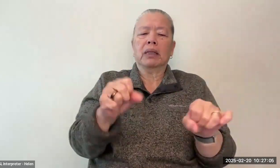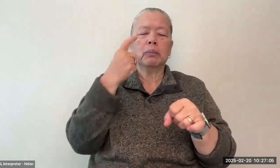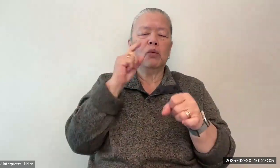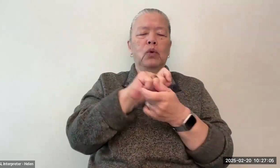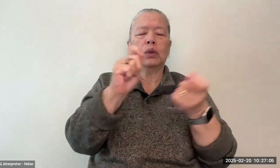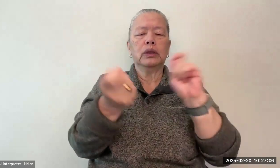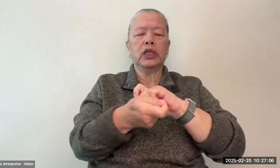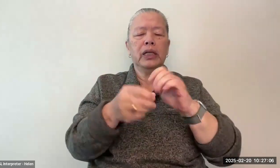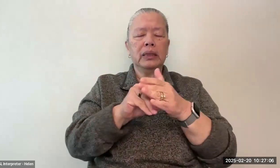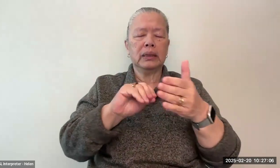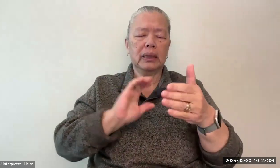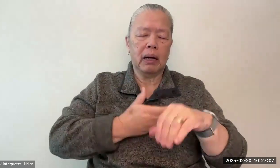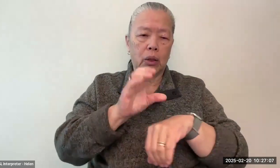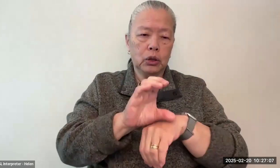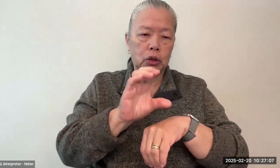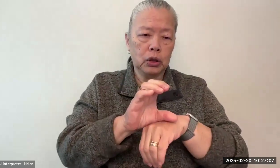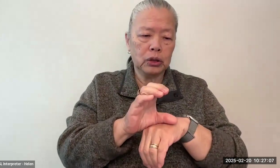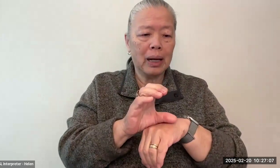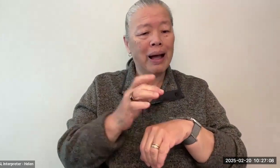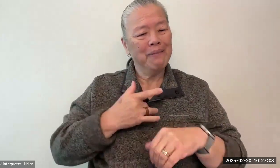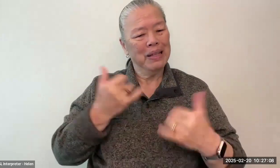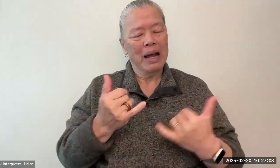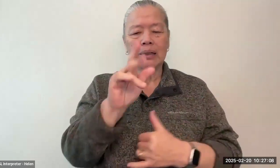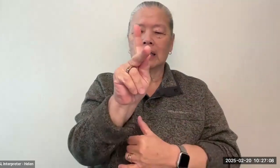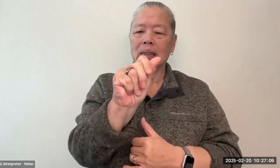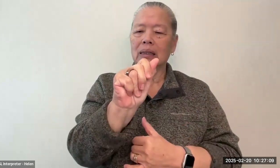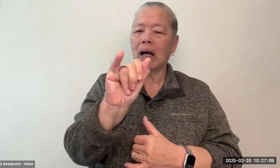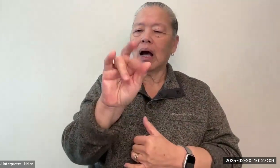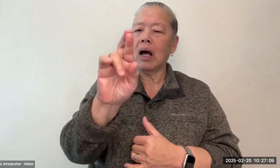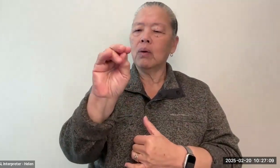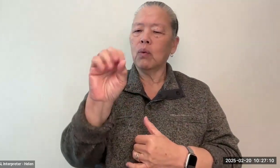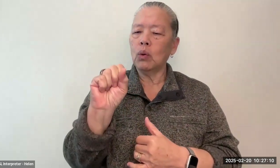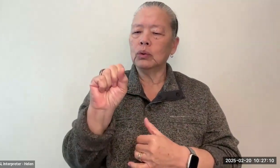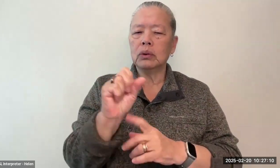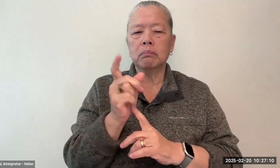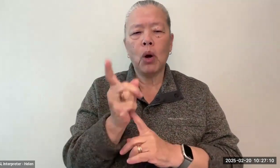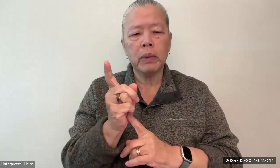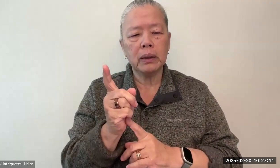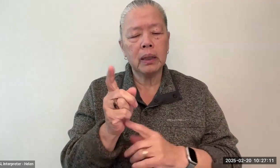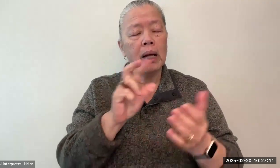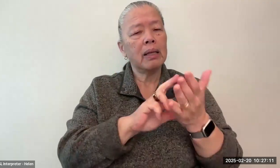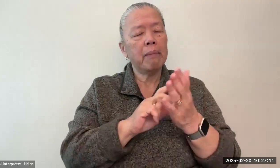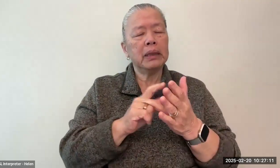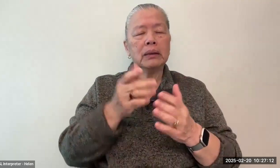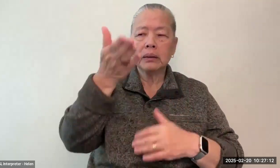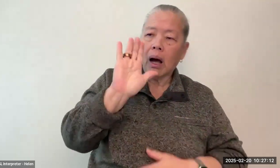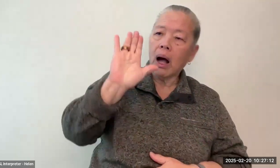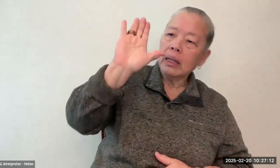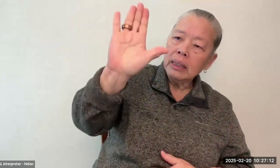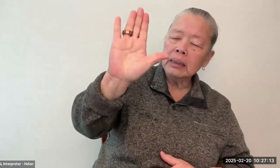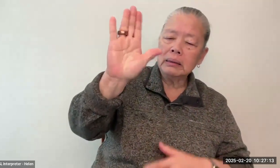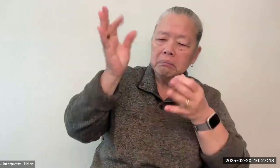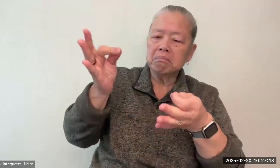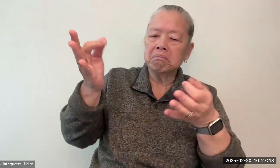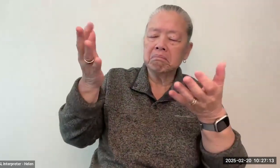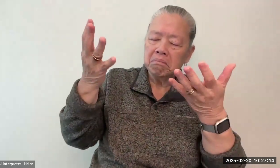church. We are in a kairos moment. Kairos is God's appointed time. It is a